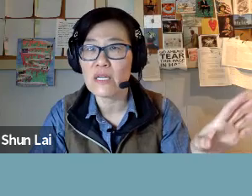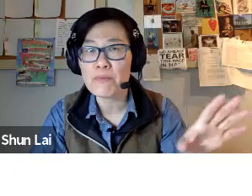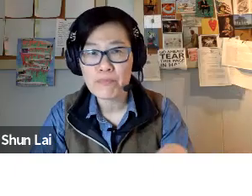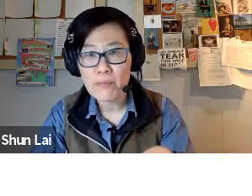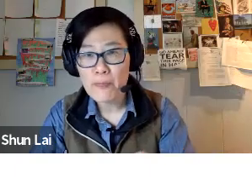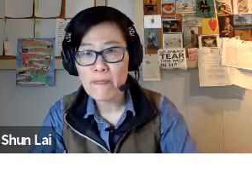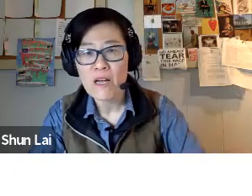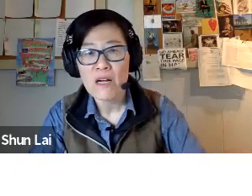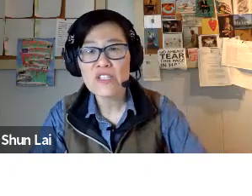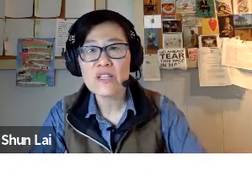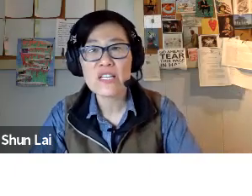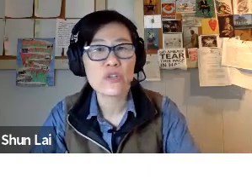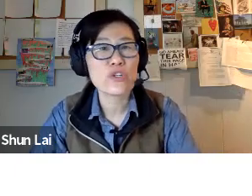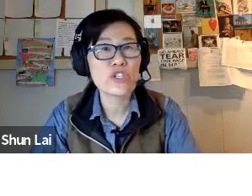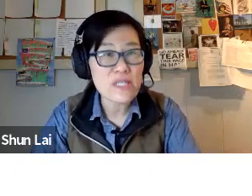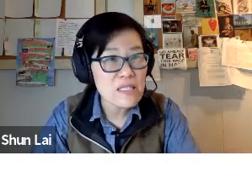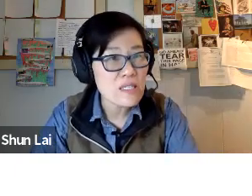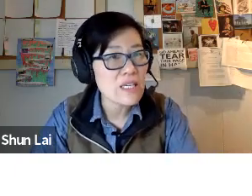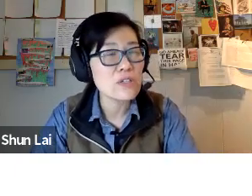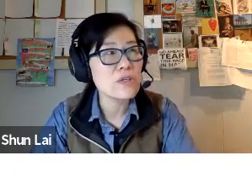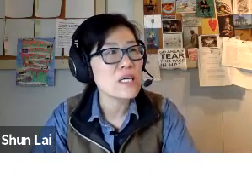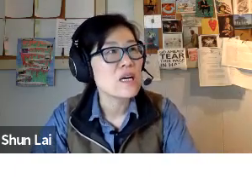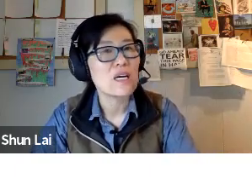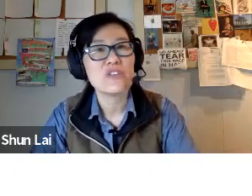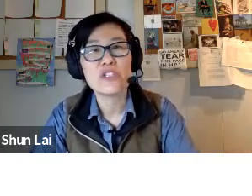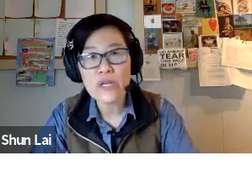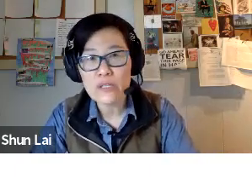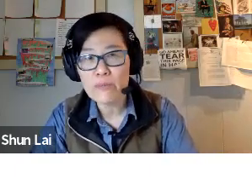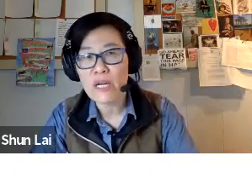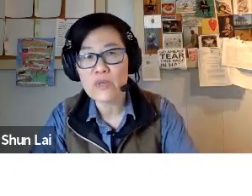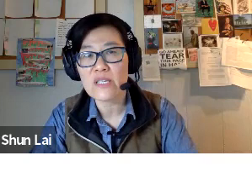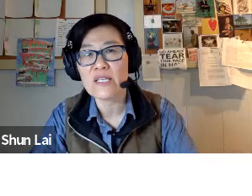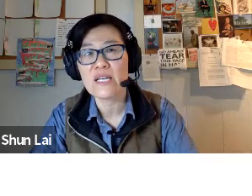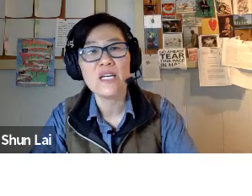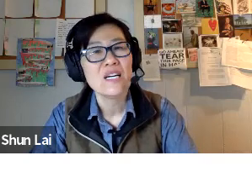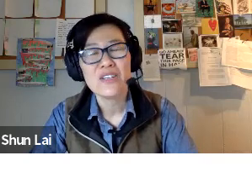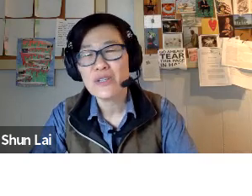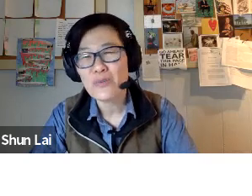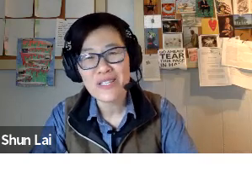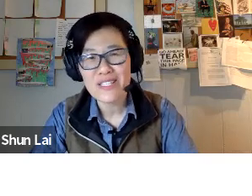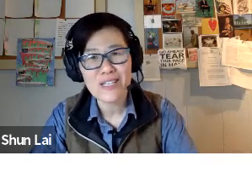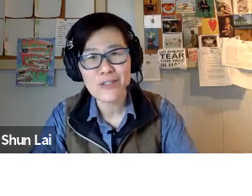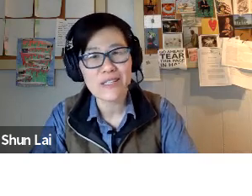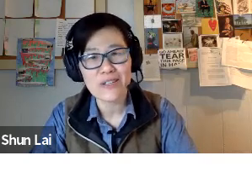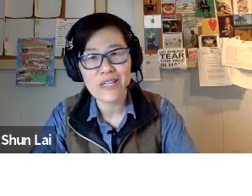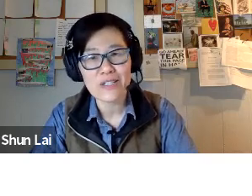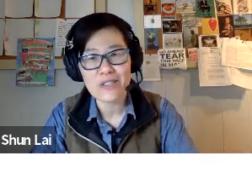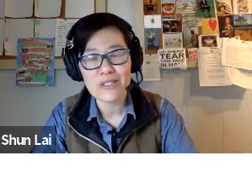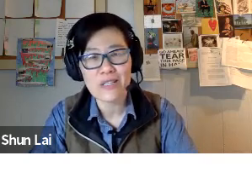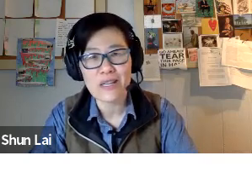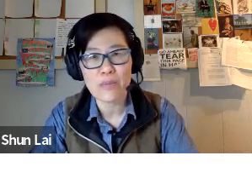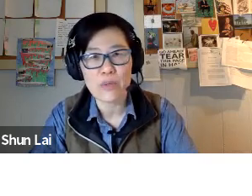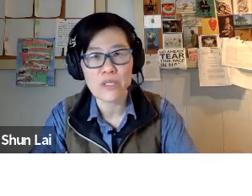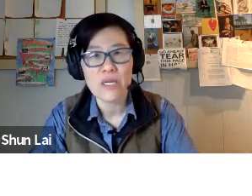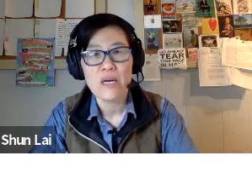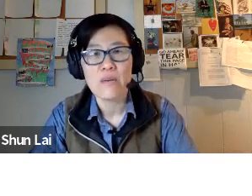all right? These are the things that you shouldn't include. Don't include plot twists, like I said. You don't really need to include secondary characters. It's